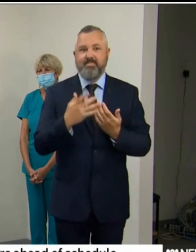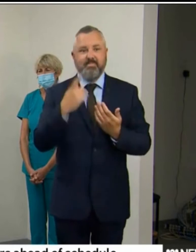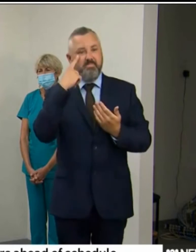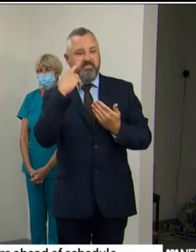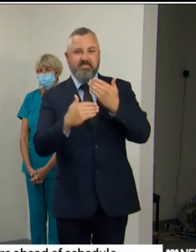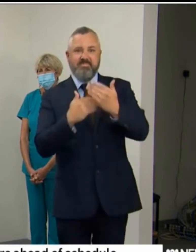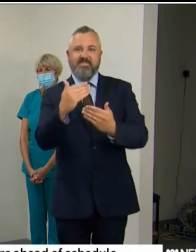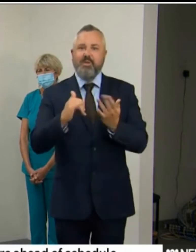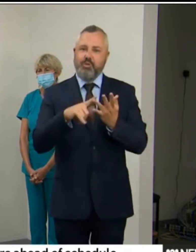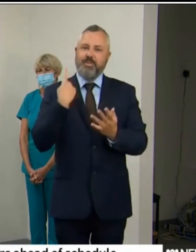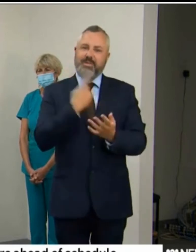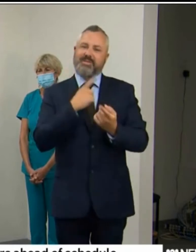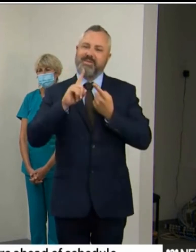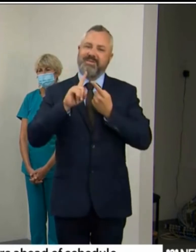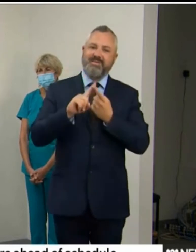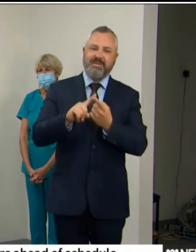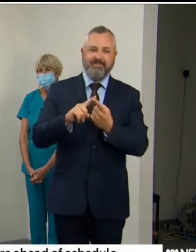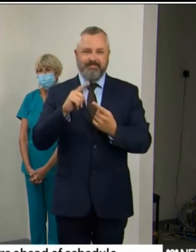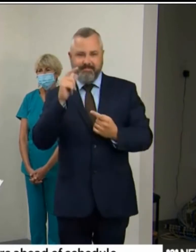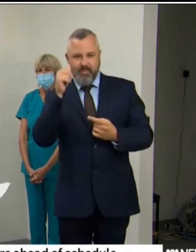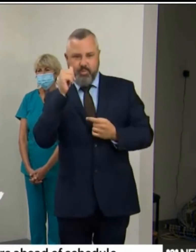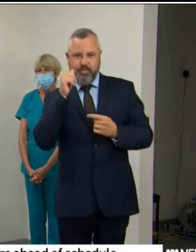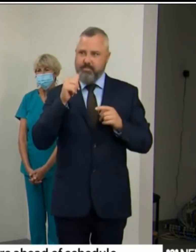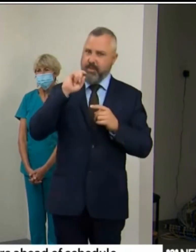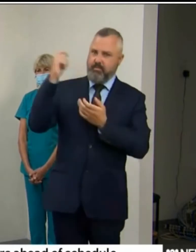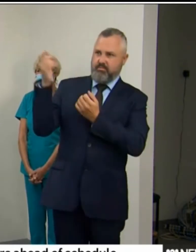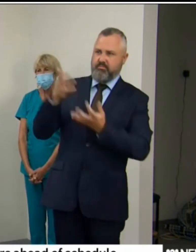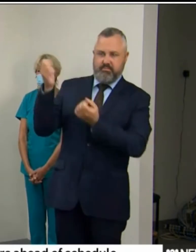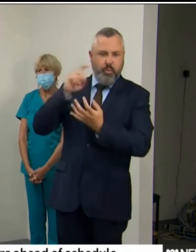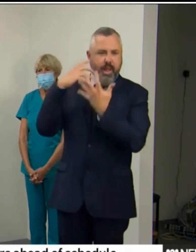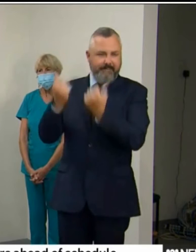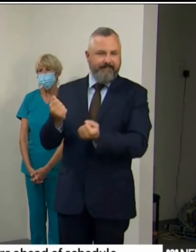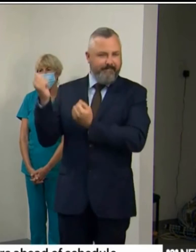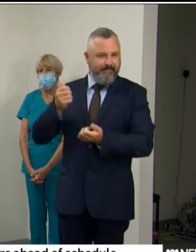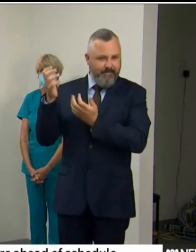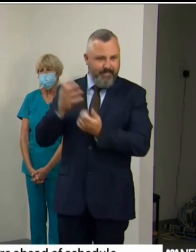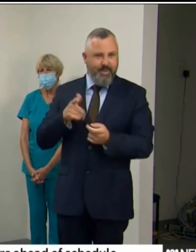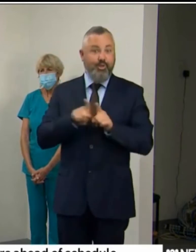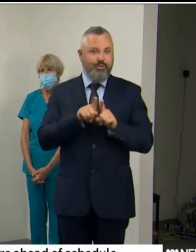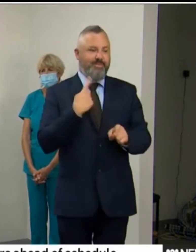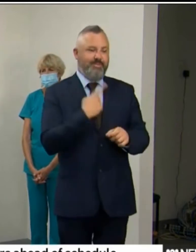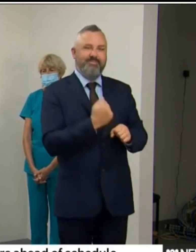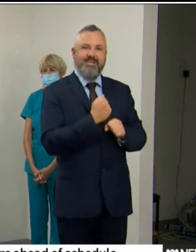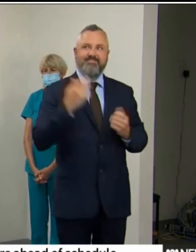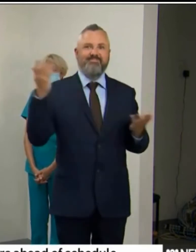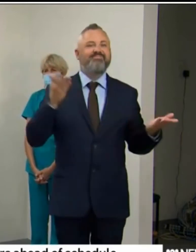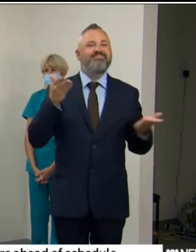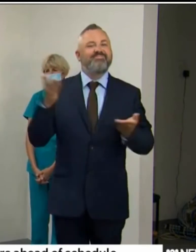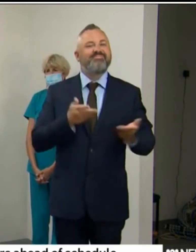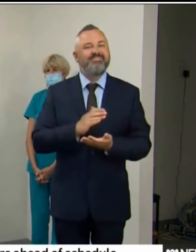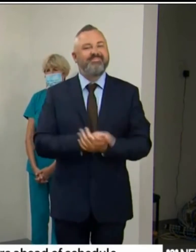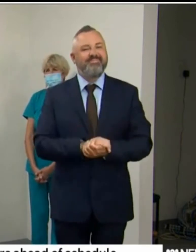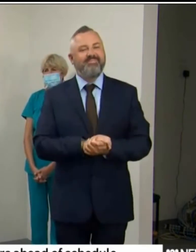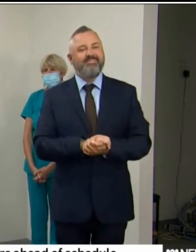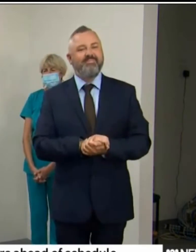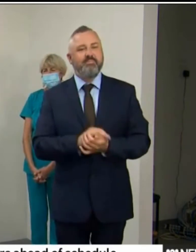still expecting continued supplies. We're continuing to receive supplies, and so we're actually in a